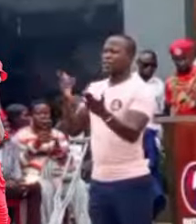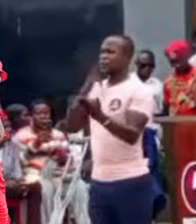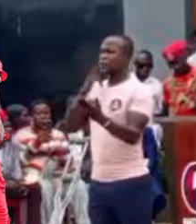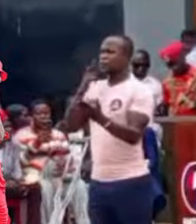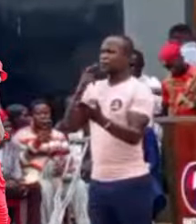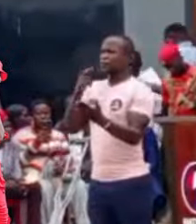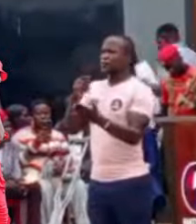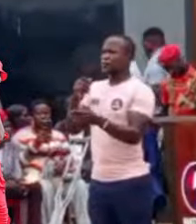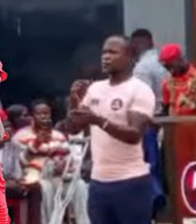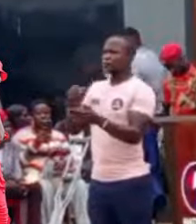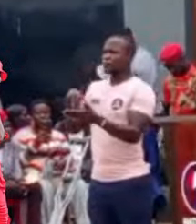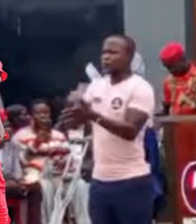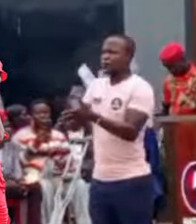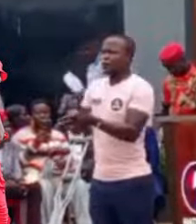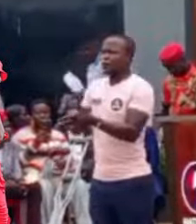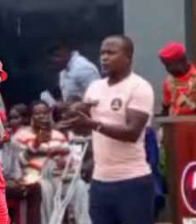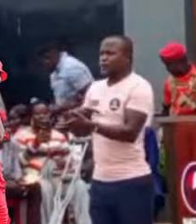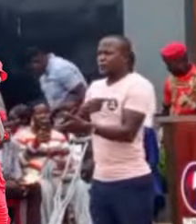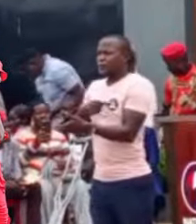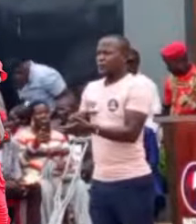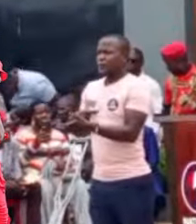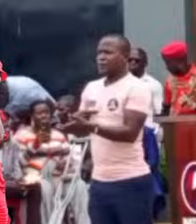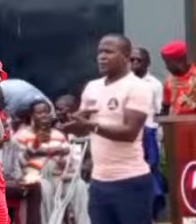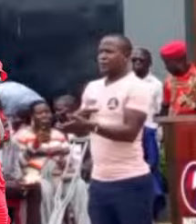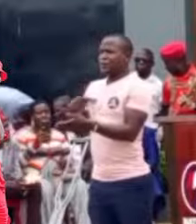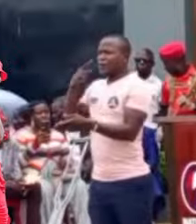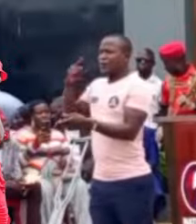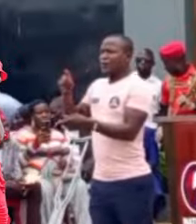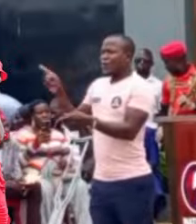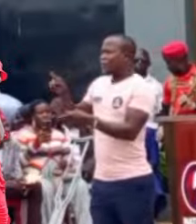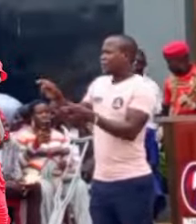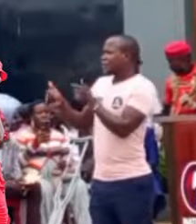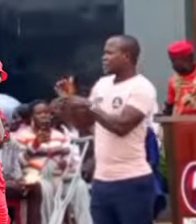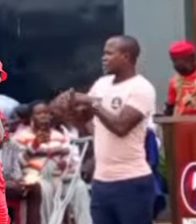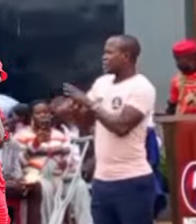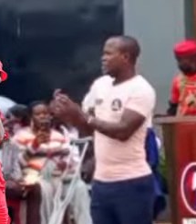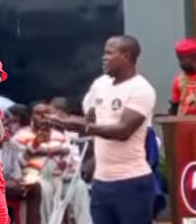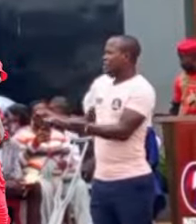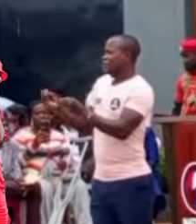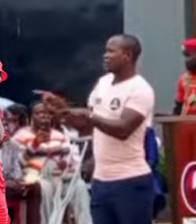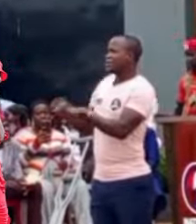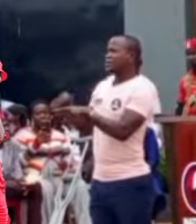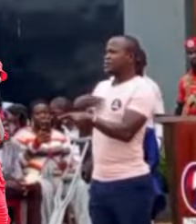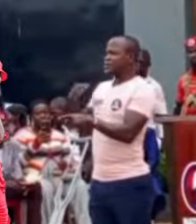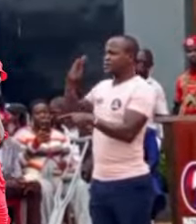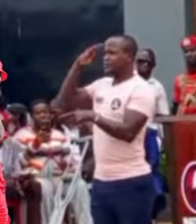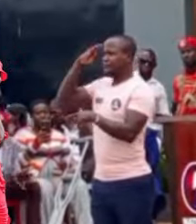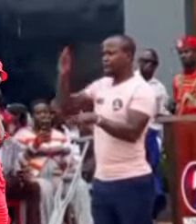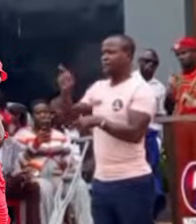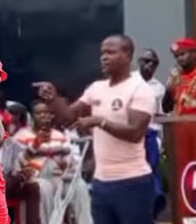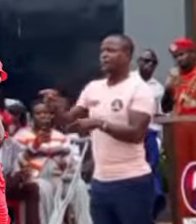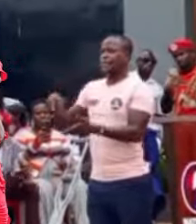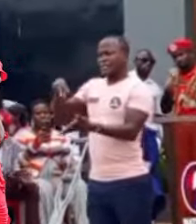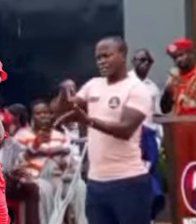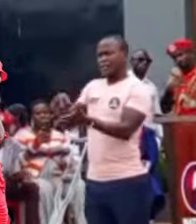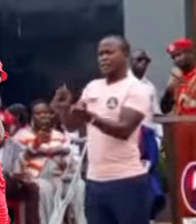to plead guilty to a crime we didn't commit, we shall not. And I just saluted them. Stand with them.